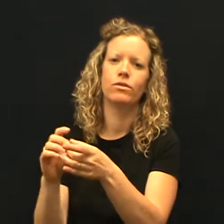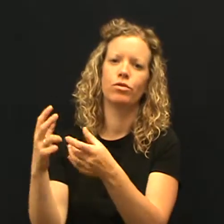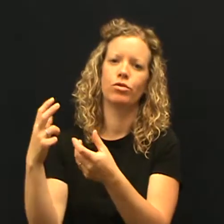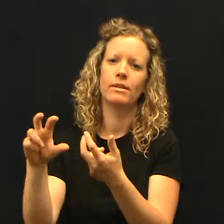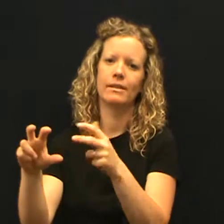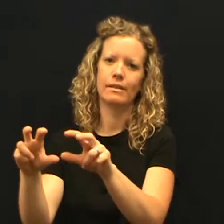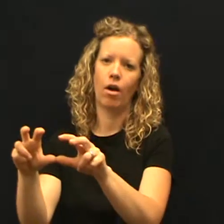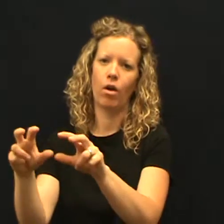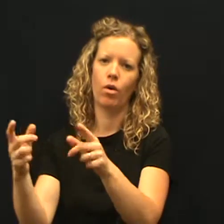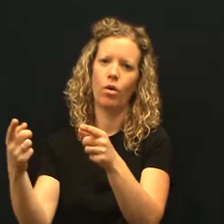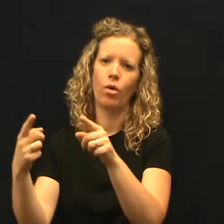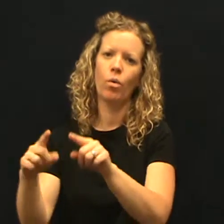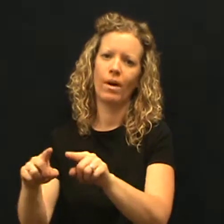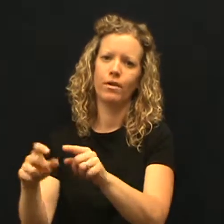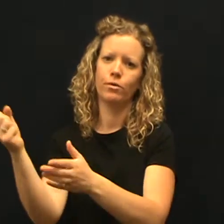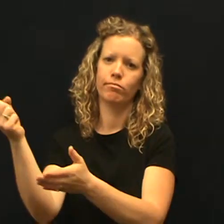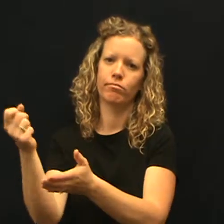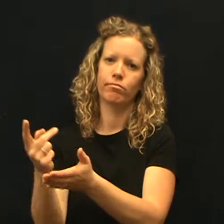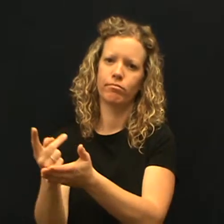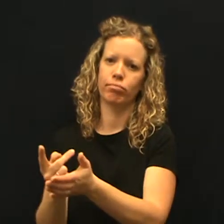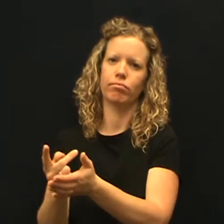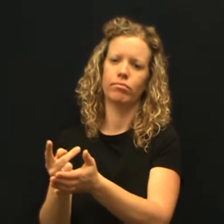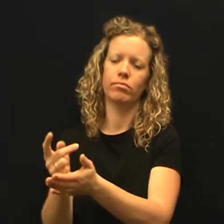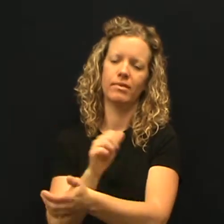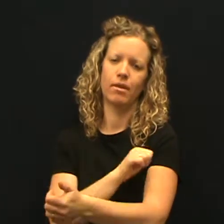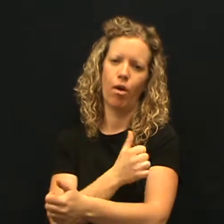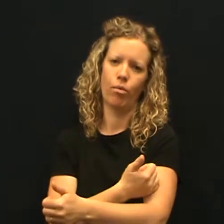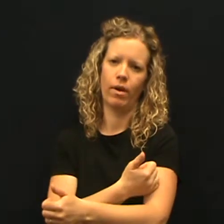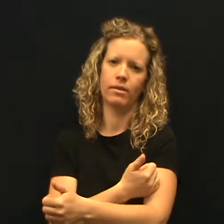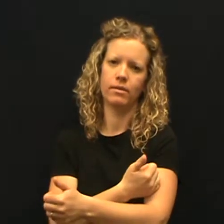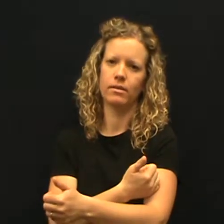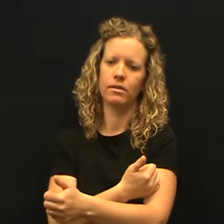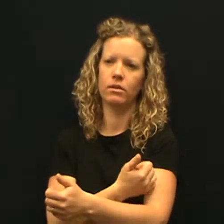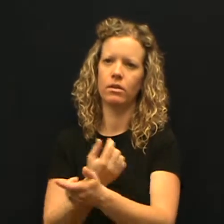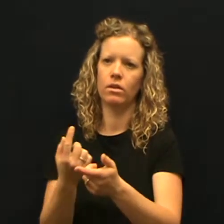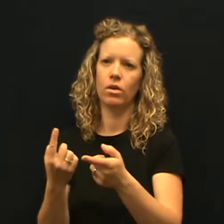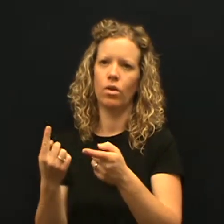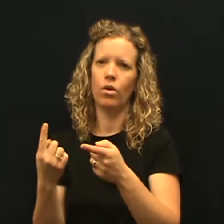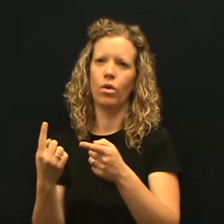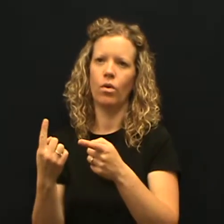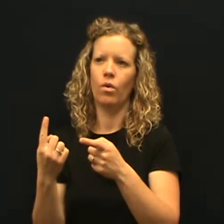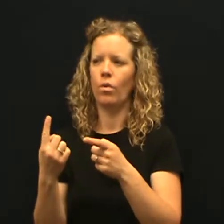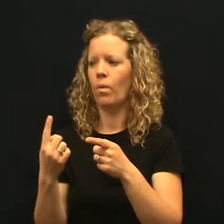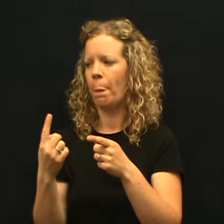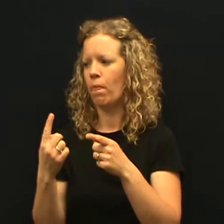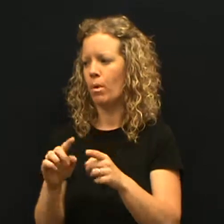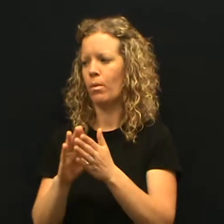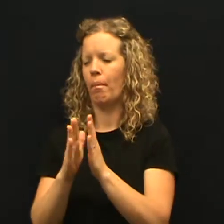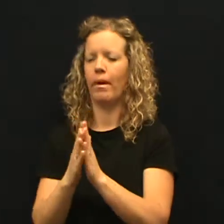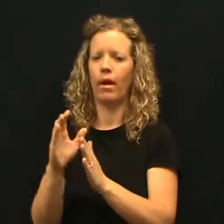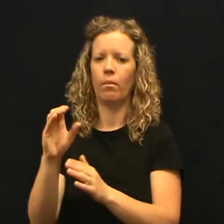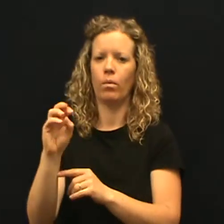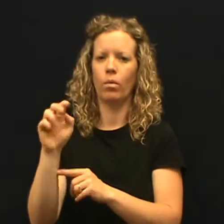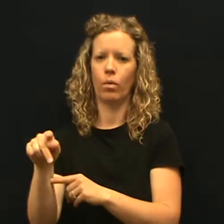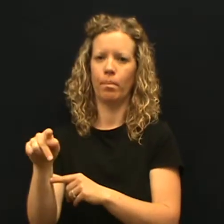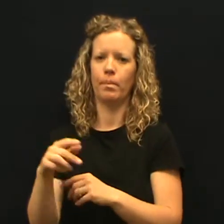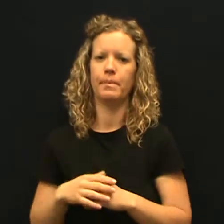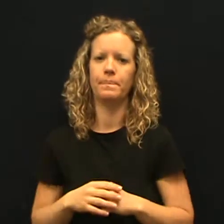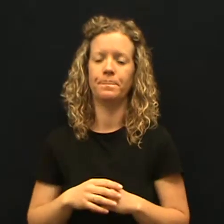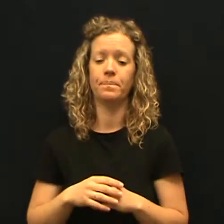the stock is authorized, when we file for our articles of incorporation, etc. The market price is the amount that we